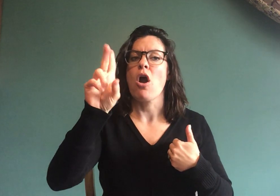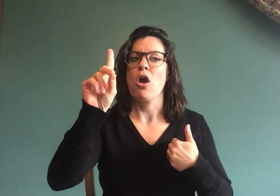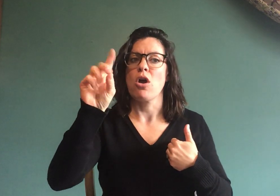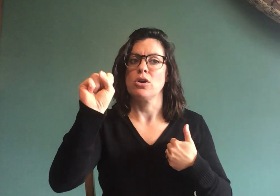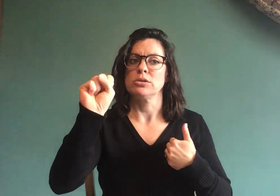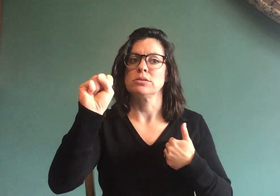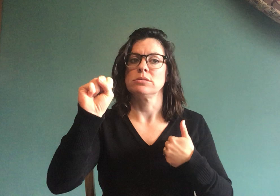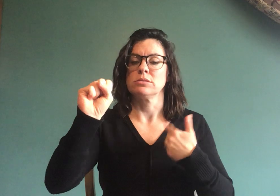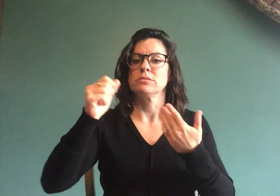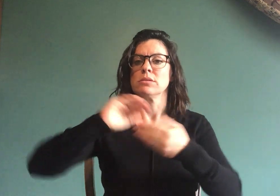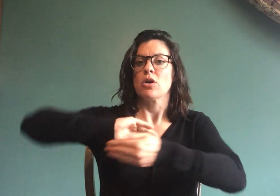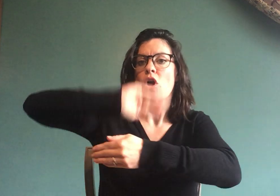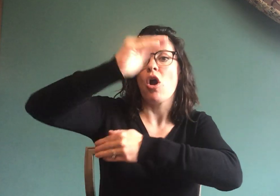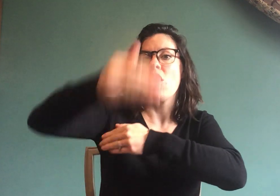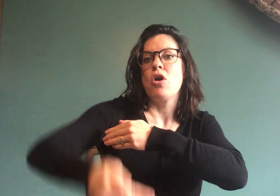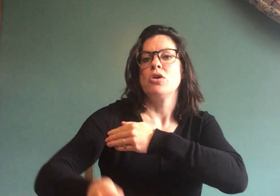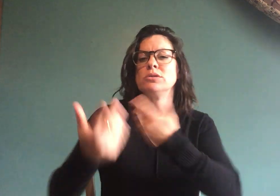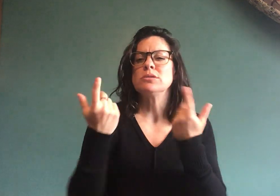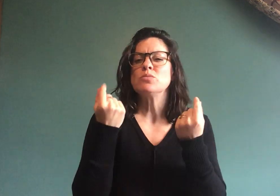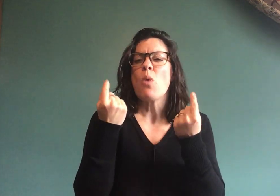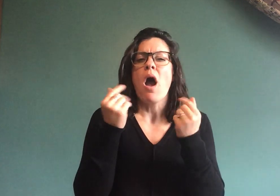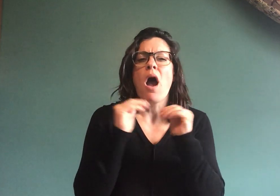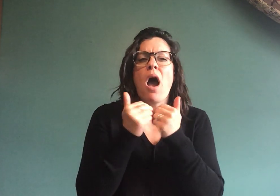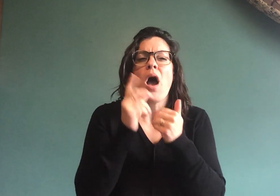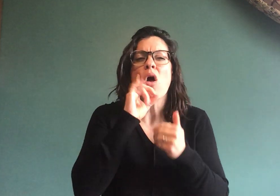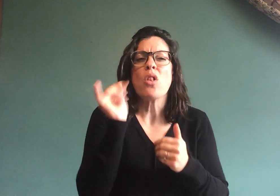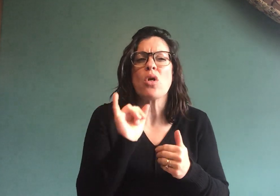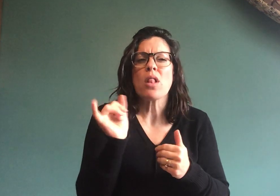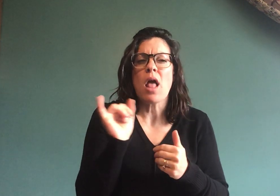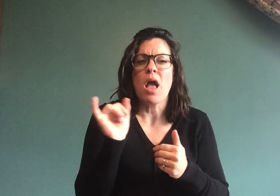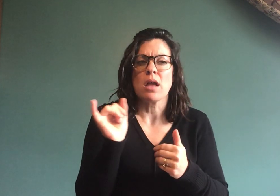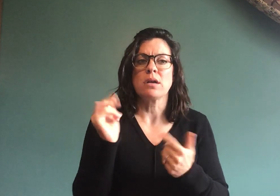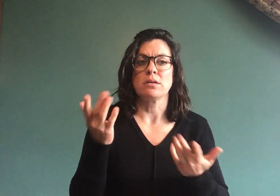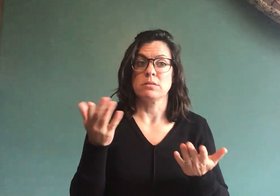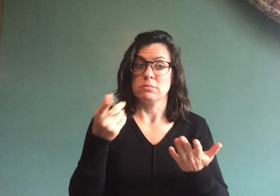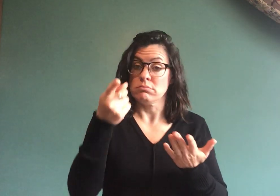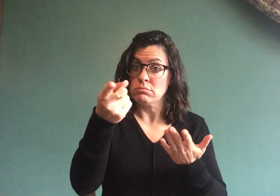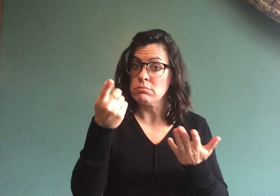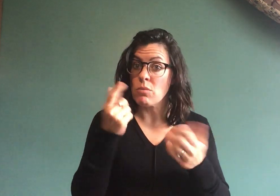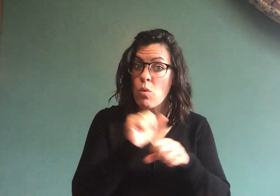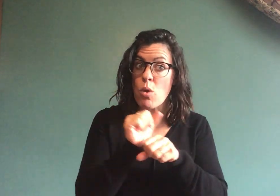Okay, we got tools in the shop, right? What do we got? What do we got in the shop?